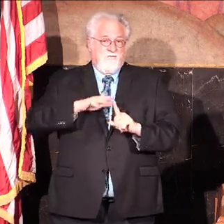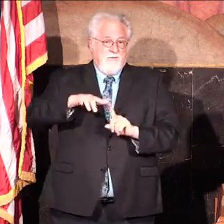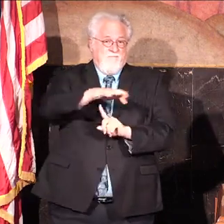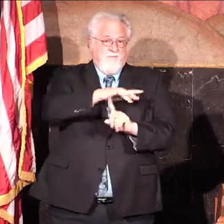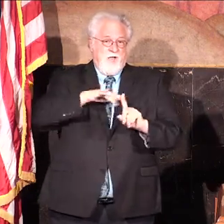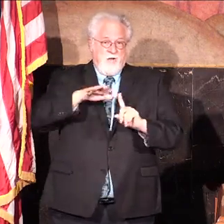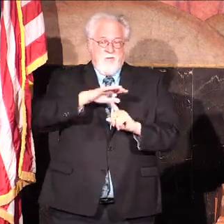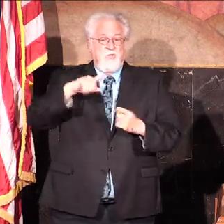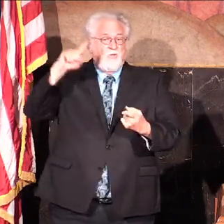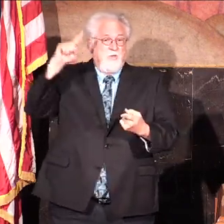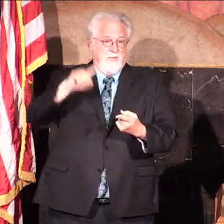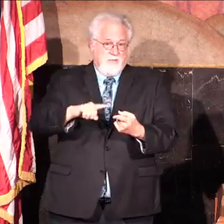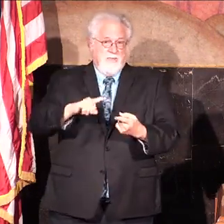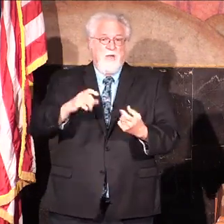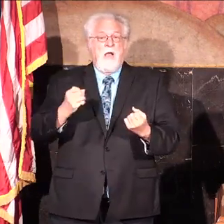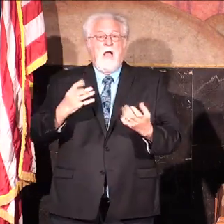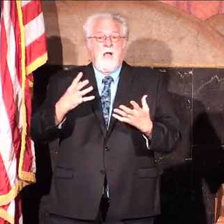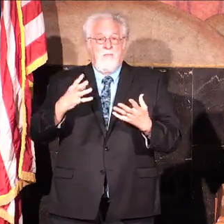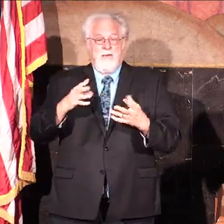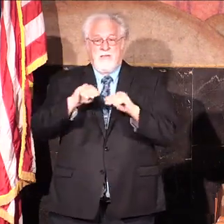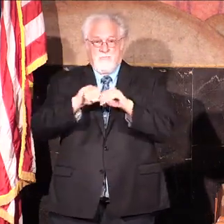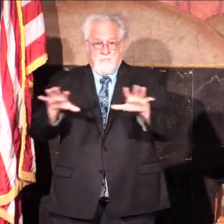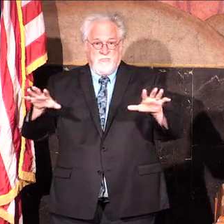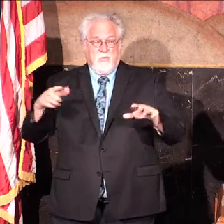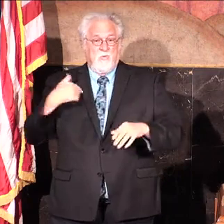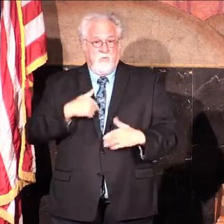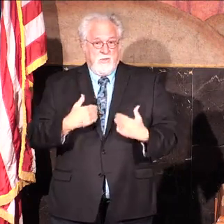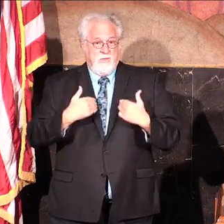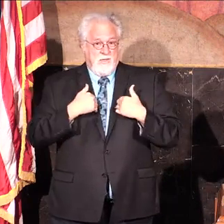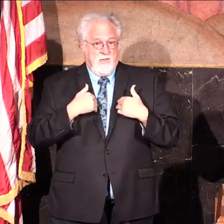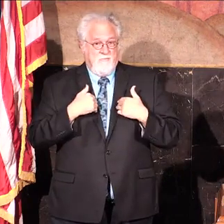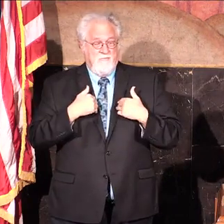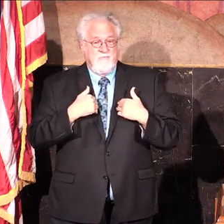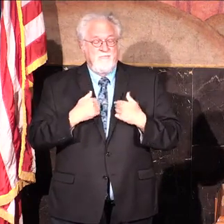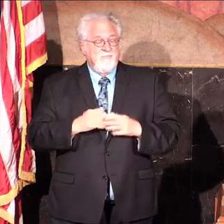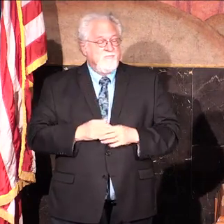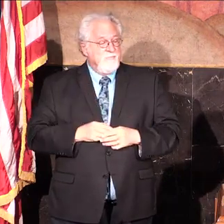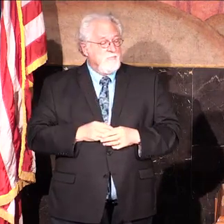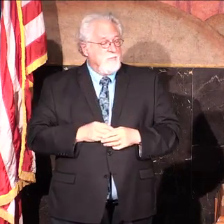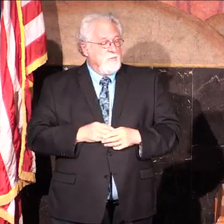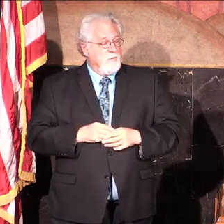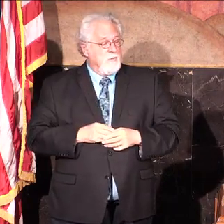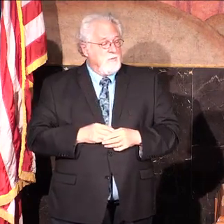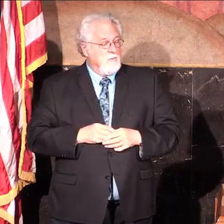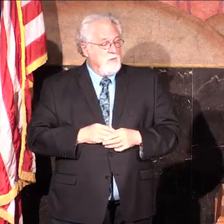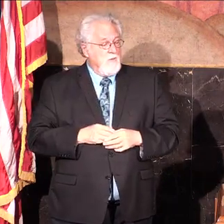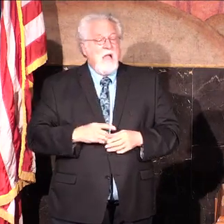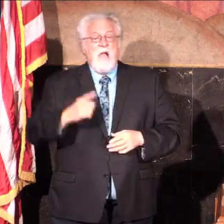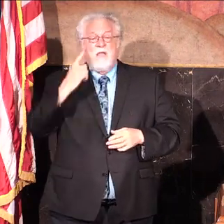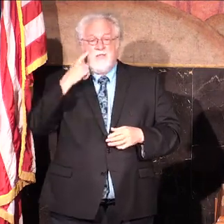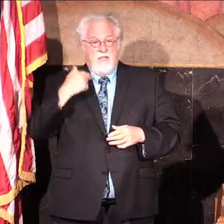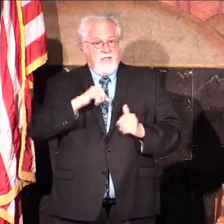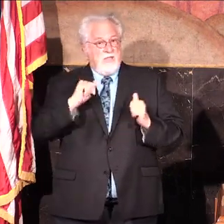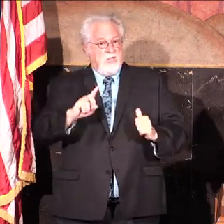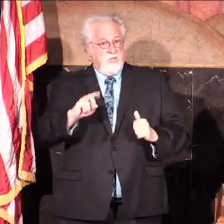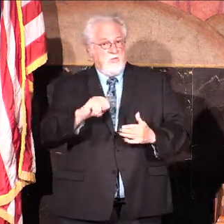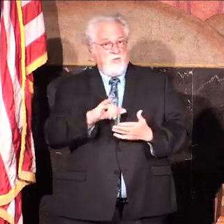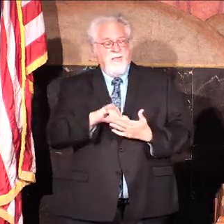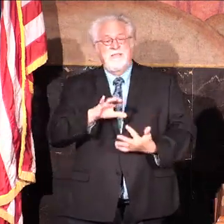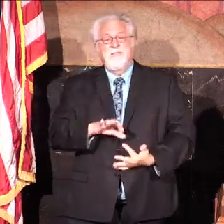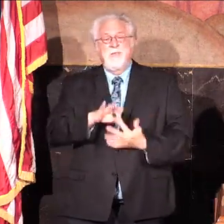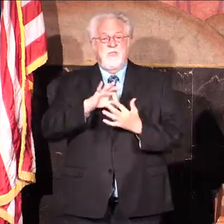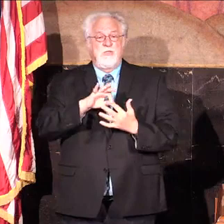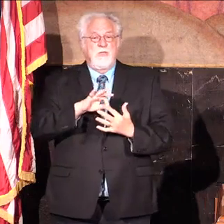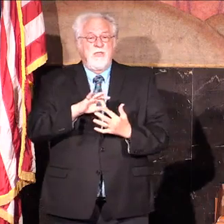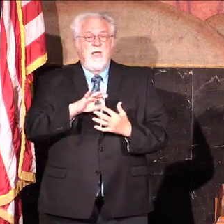down on the number of transmissions of the virus. I think we can do that, especially if you can